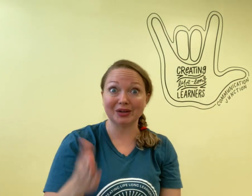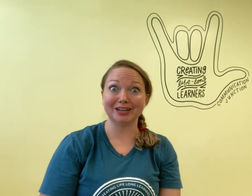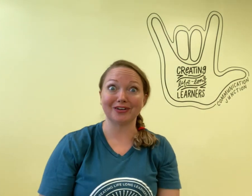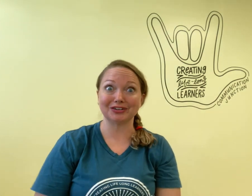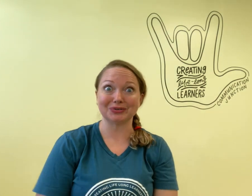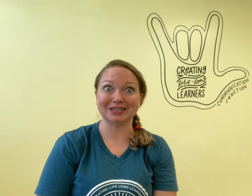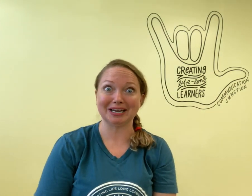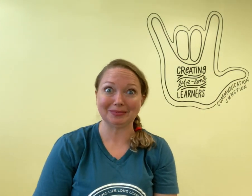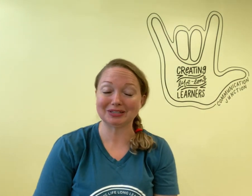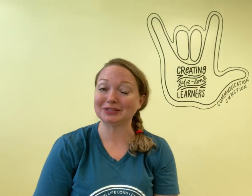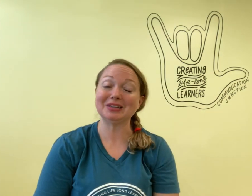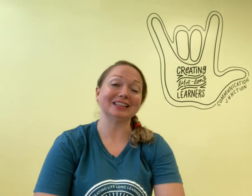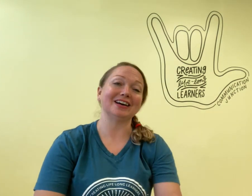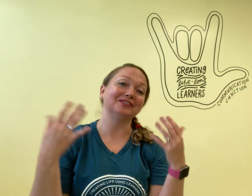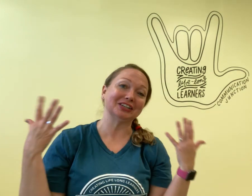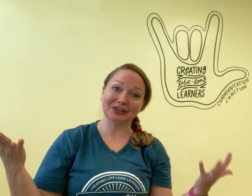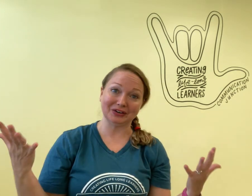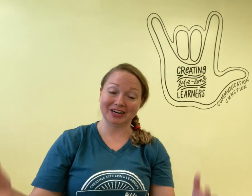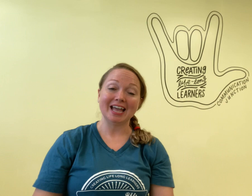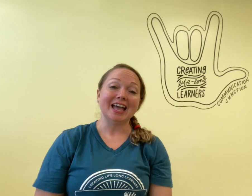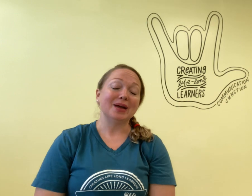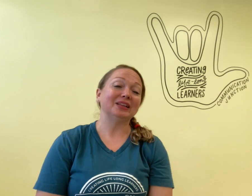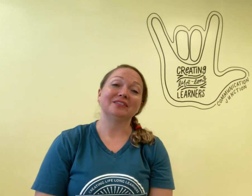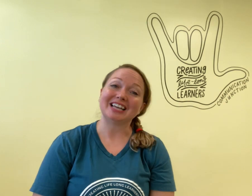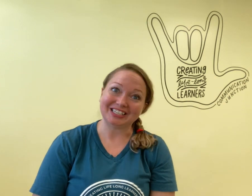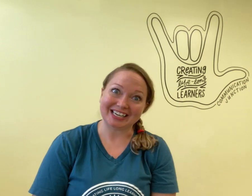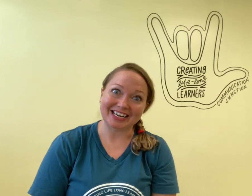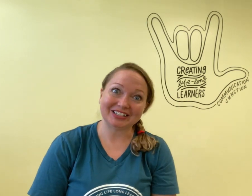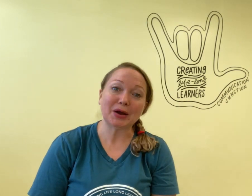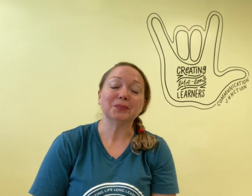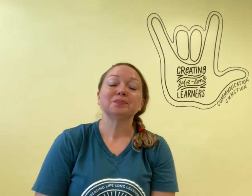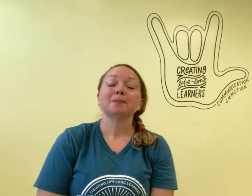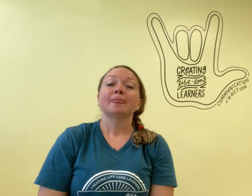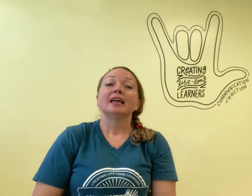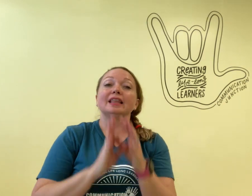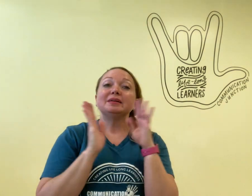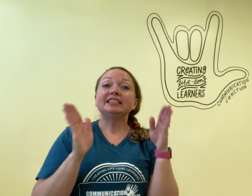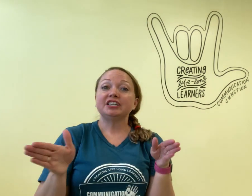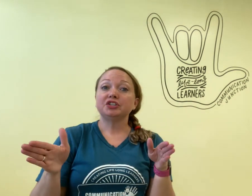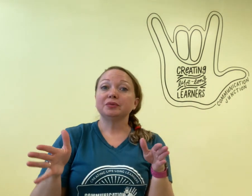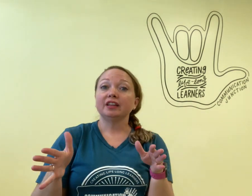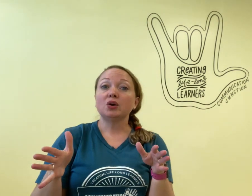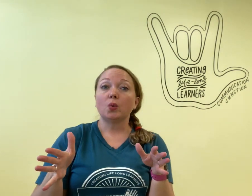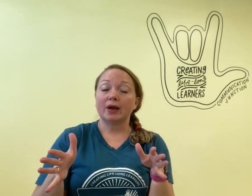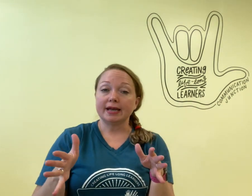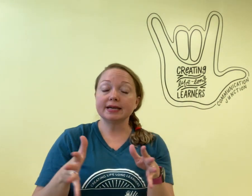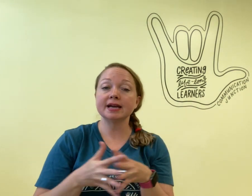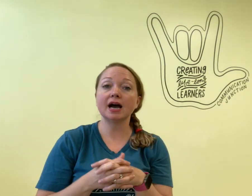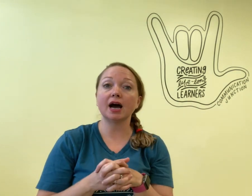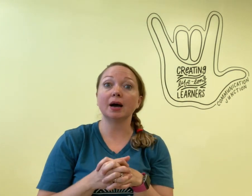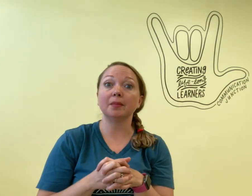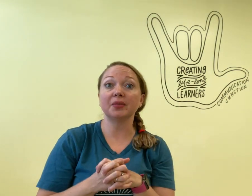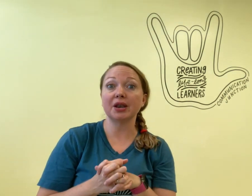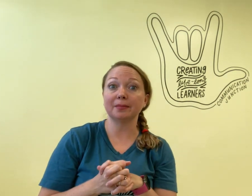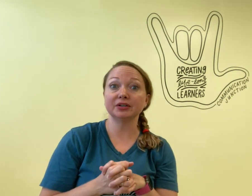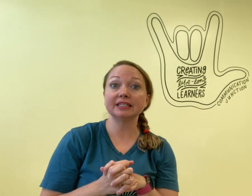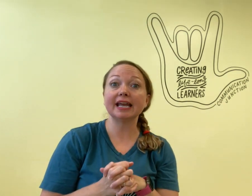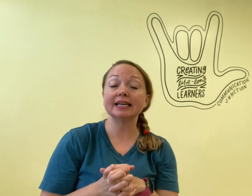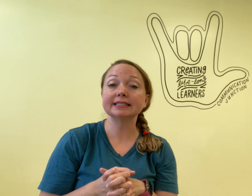of our story times, because we love to learn and we love to educate. So let me teach you really quick the numbers in